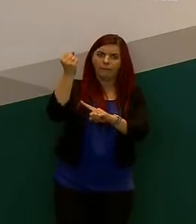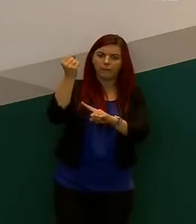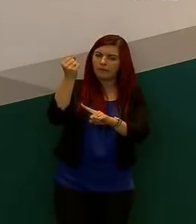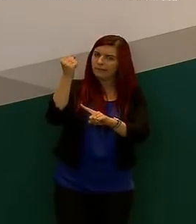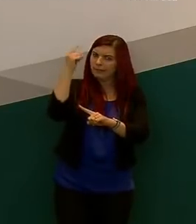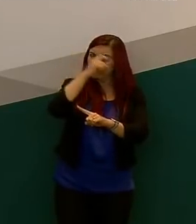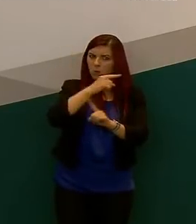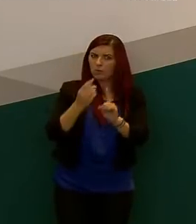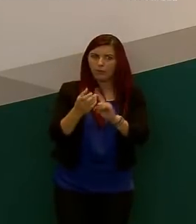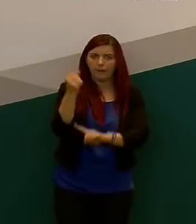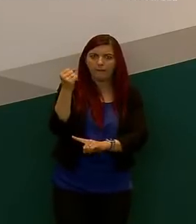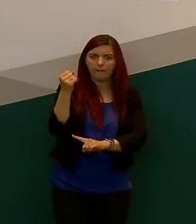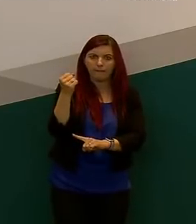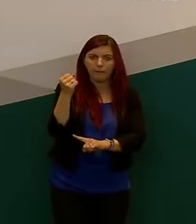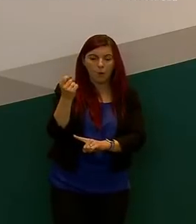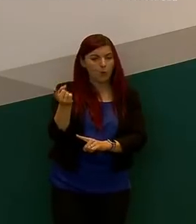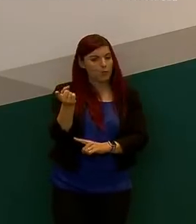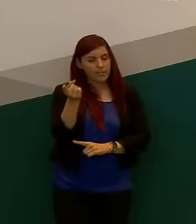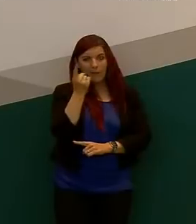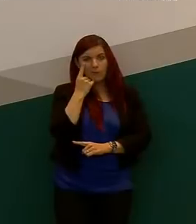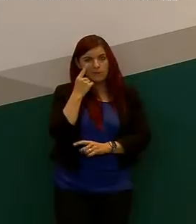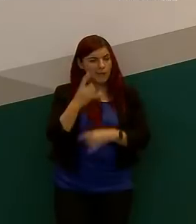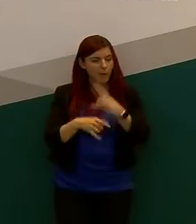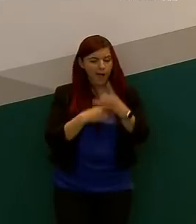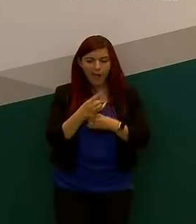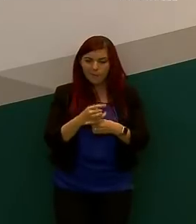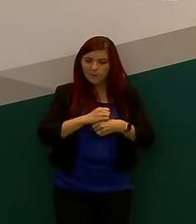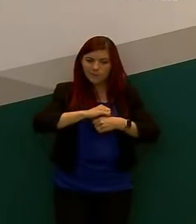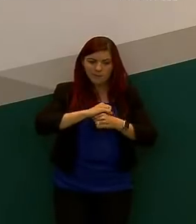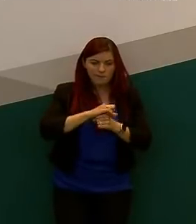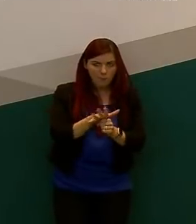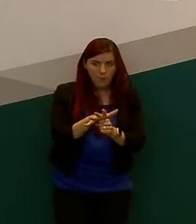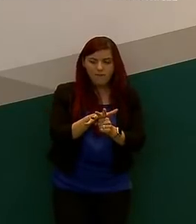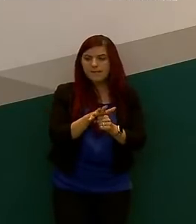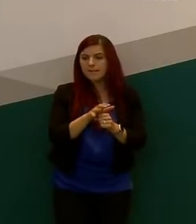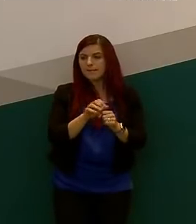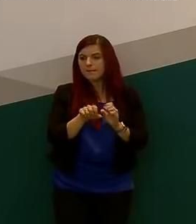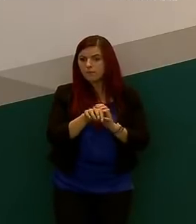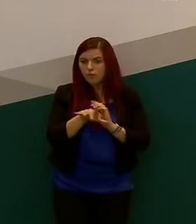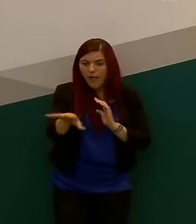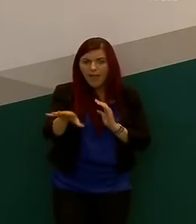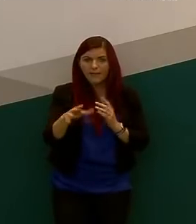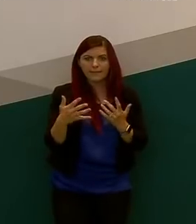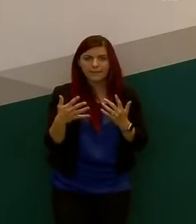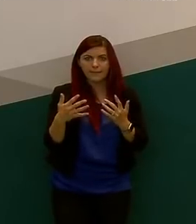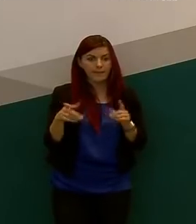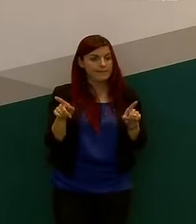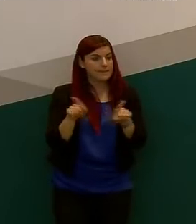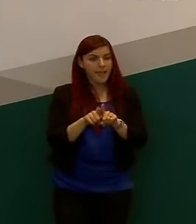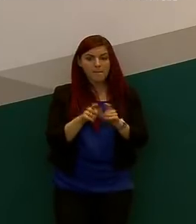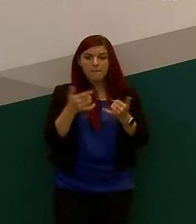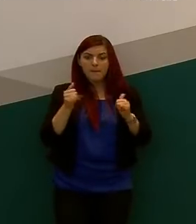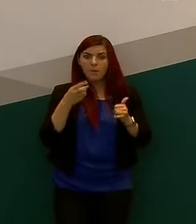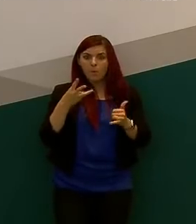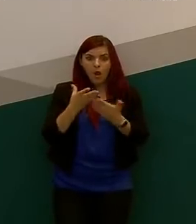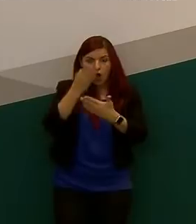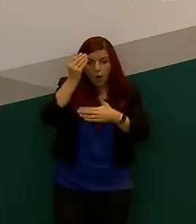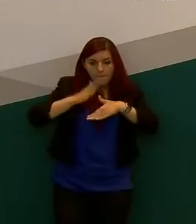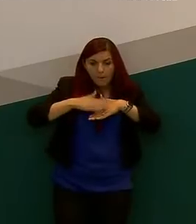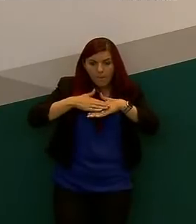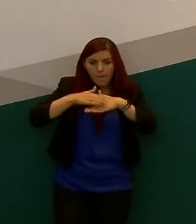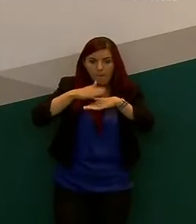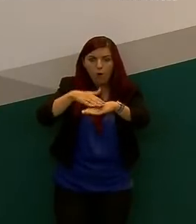We just have to see how we go with this virus. But as things stand, and we may learn, as I've said, we may learn much more